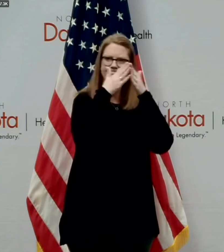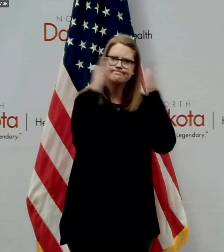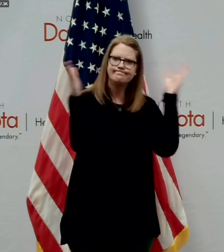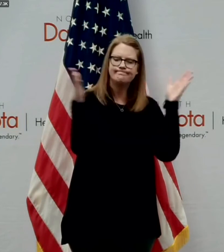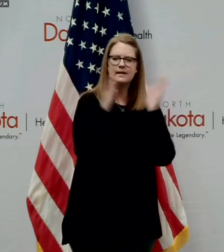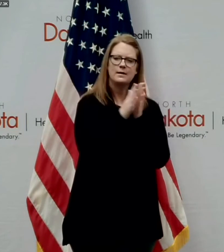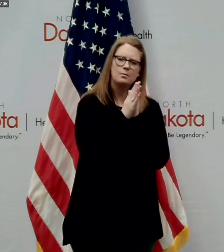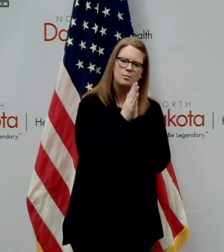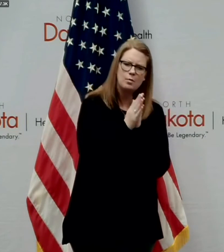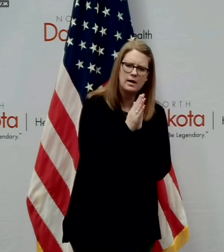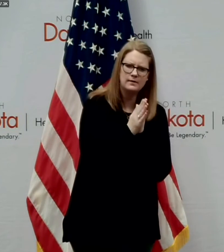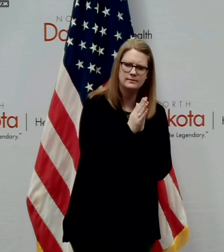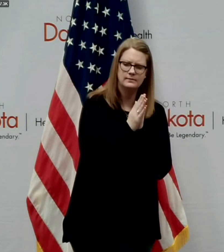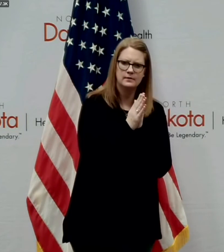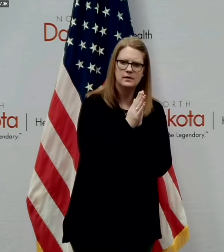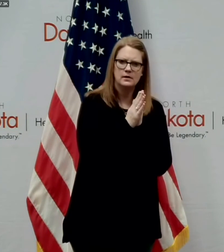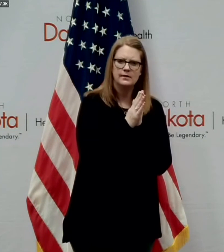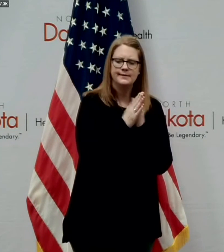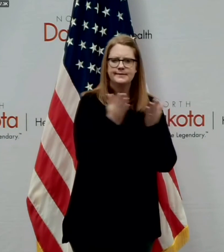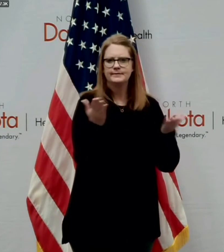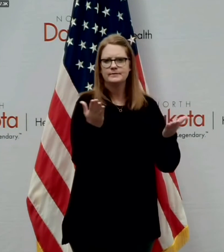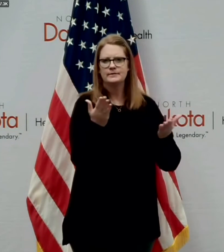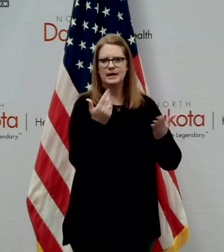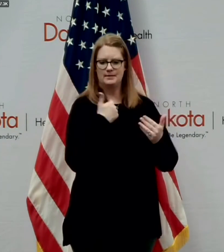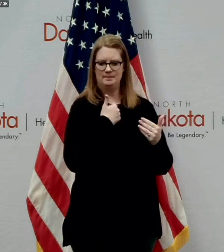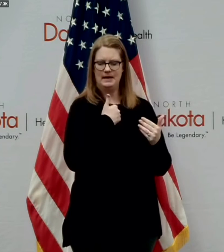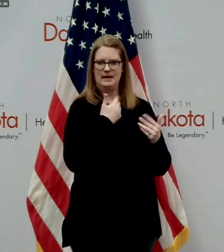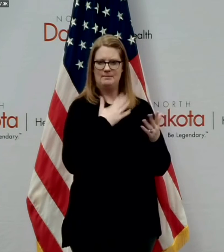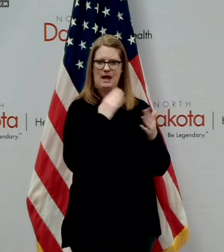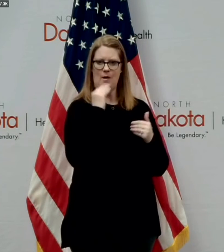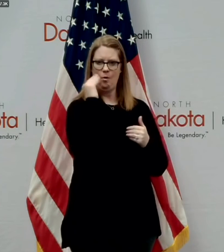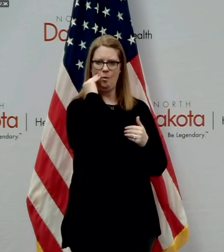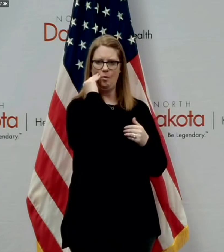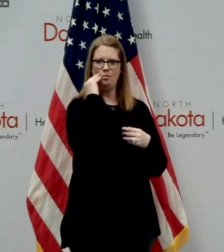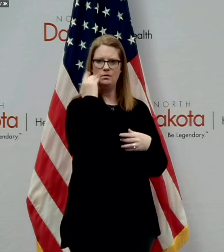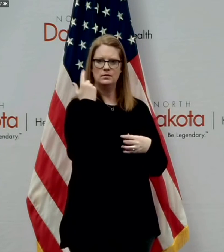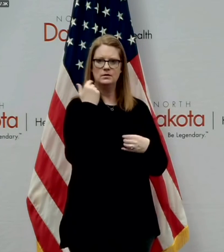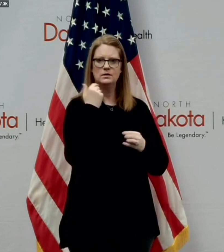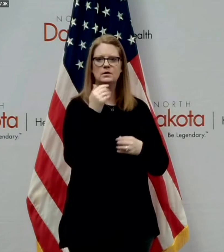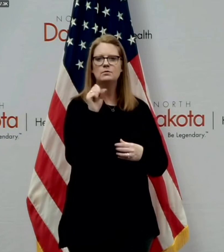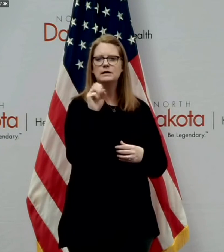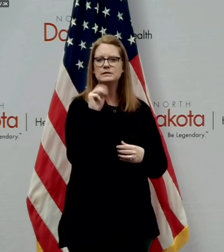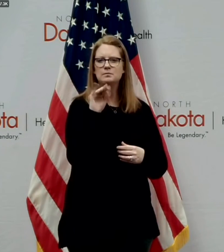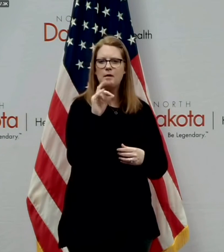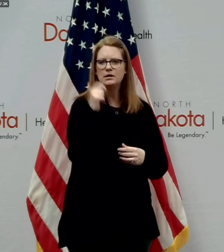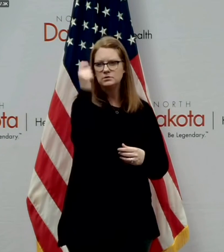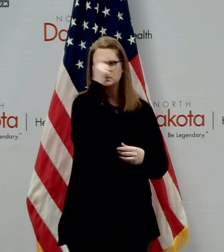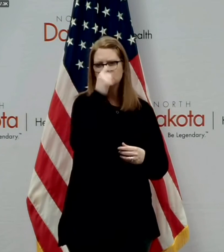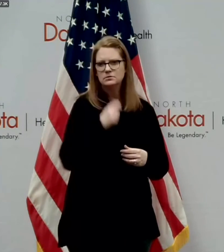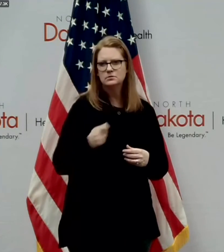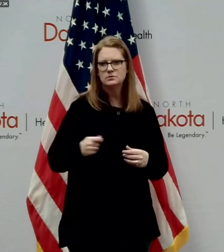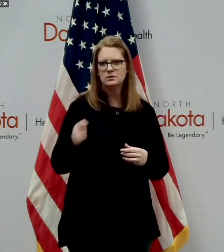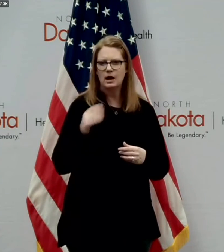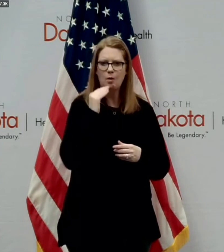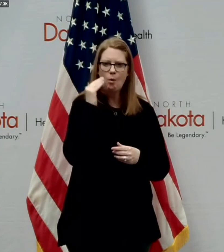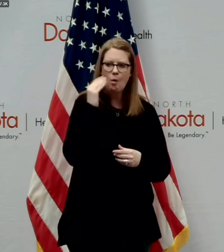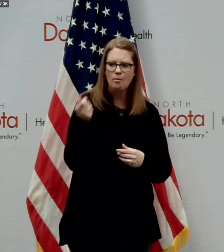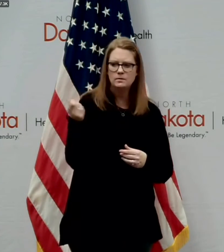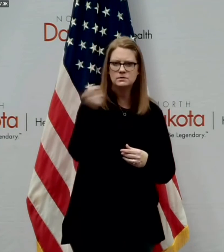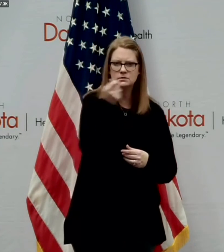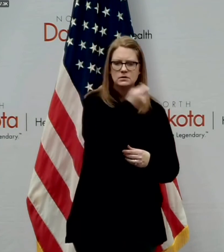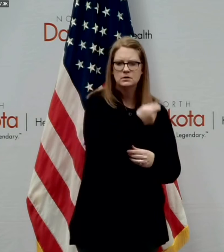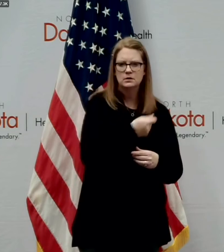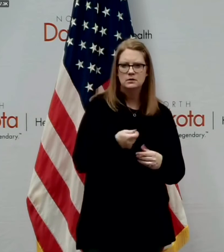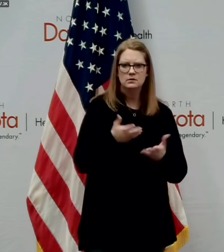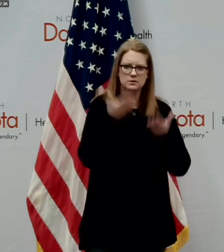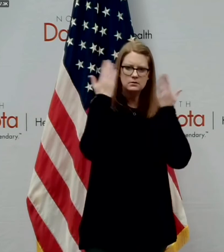daily. If you're like me and my household, we smudge ourselves daily. We smudge our homes, and we just